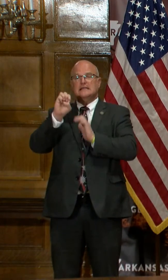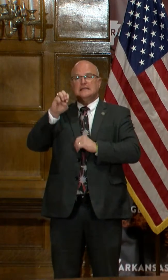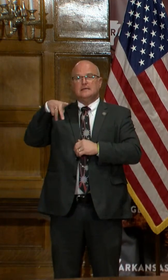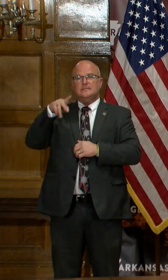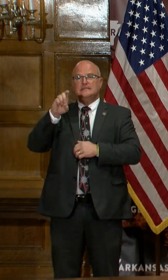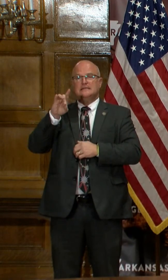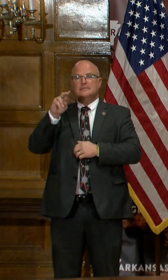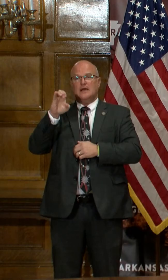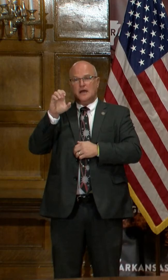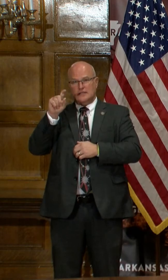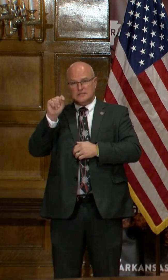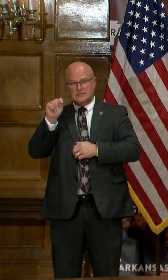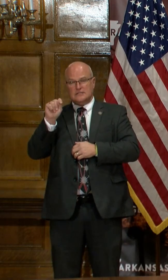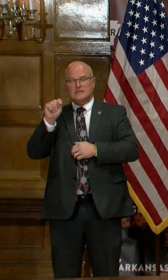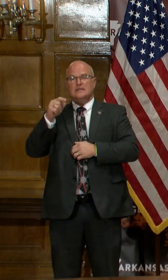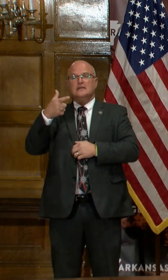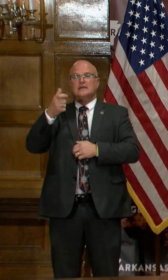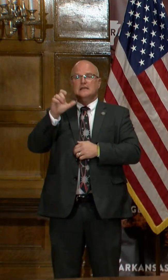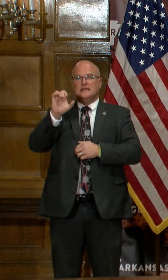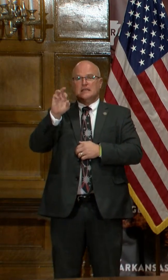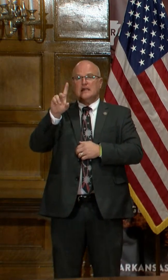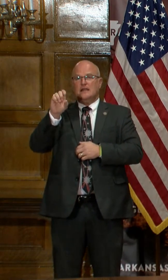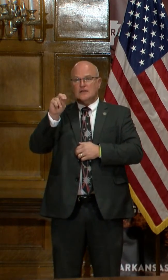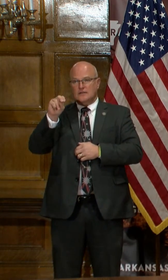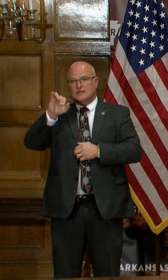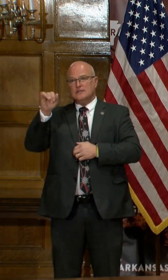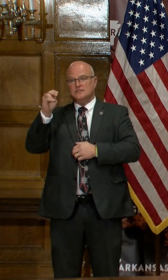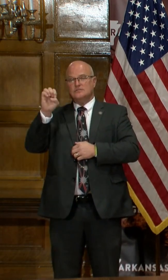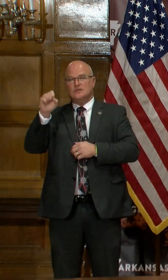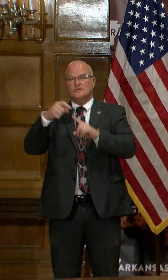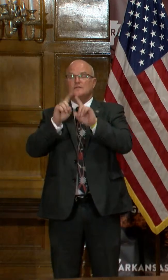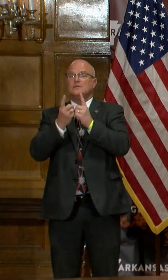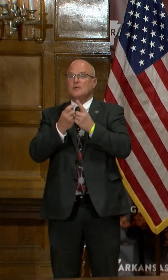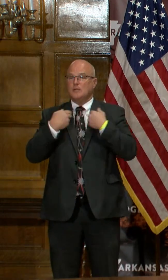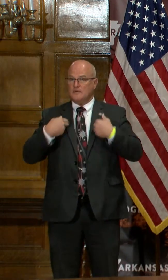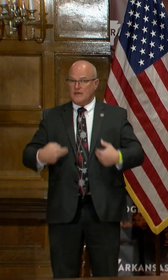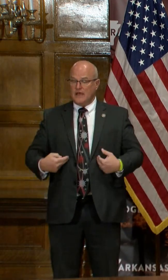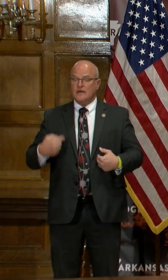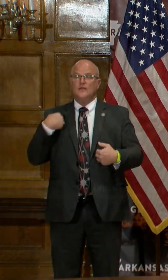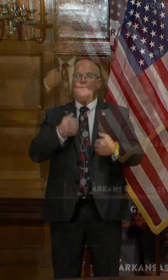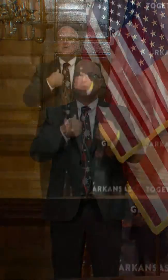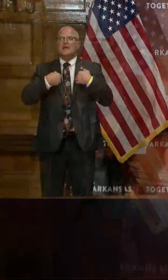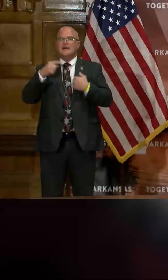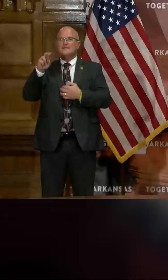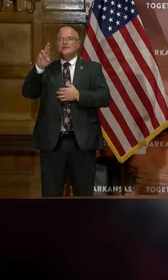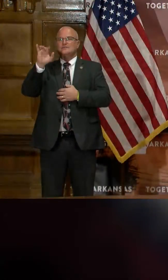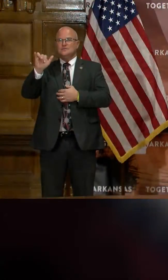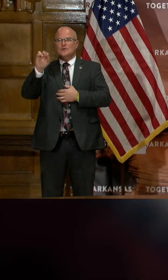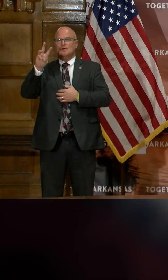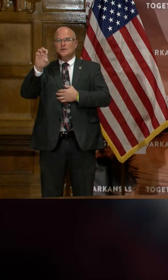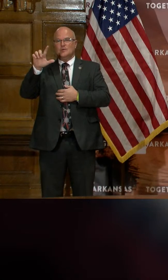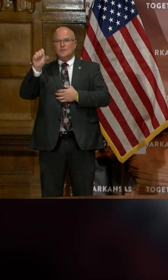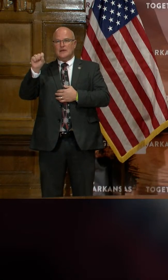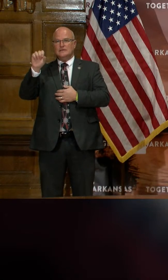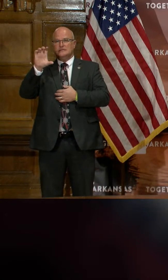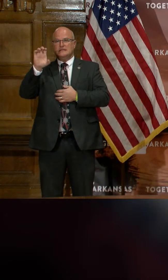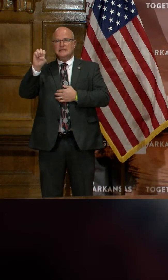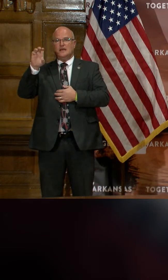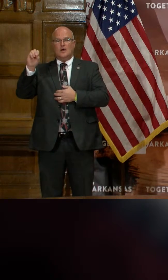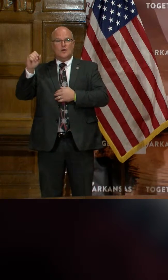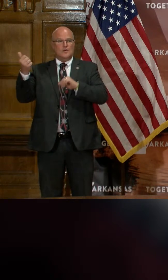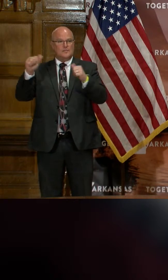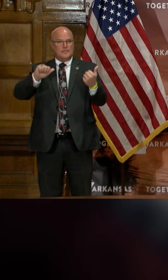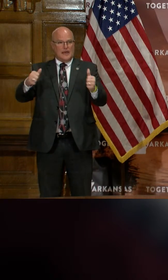from the Department of Health, Dr. Geraldine Jones from the Department of Health. We have Troy Wells, CEO of Baptist